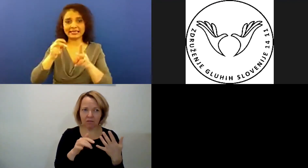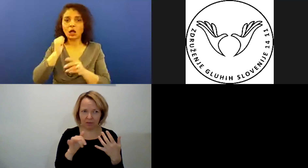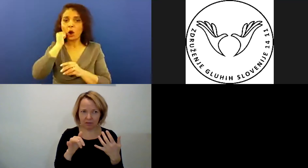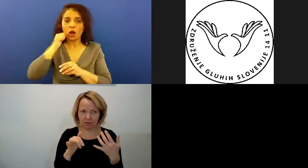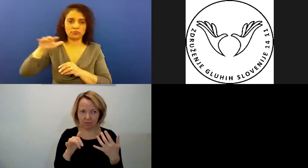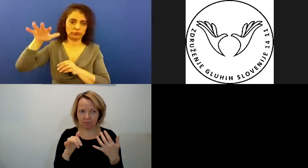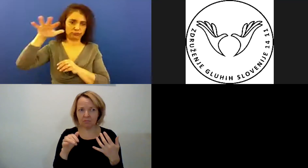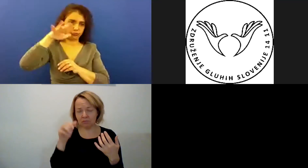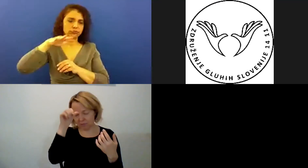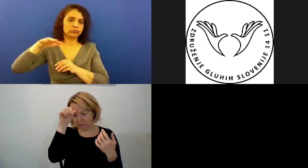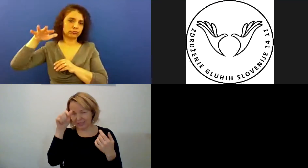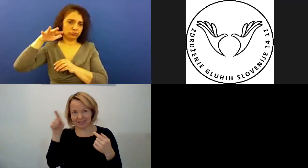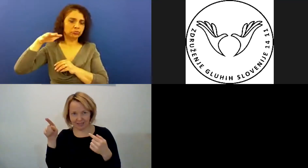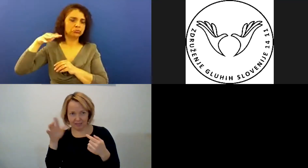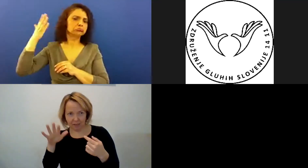1902,